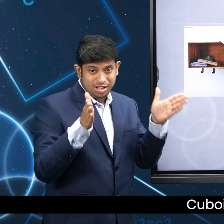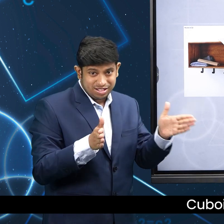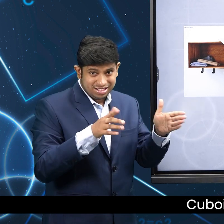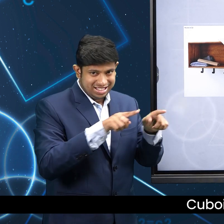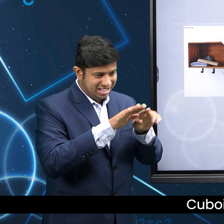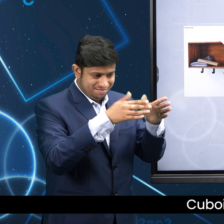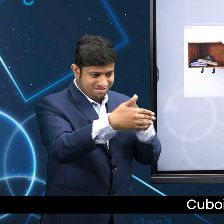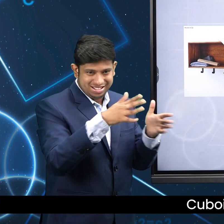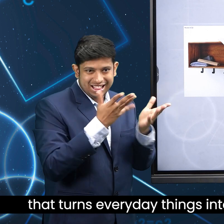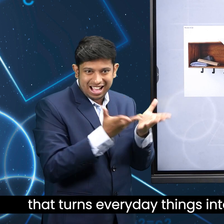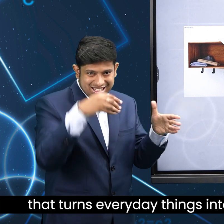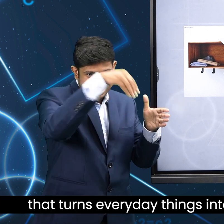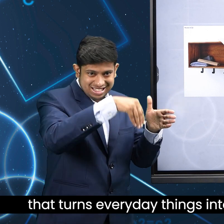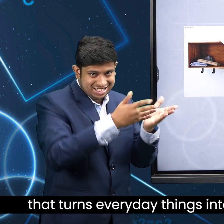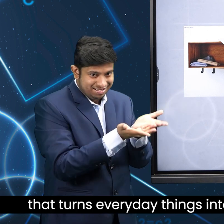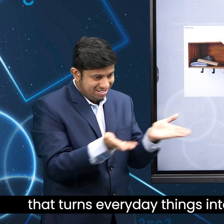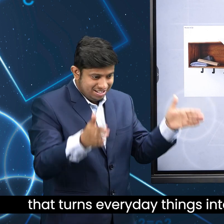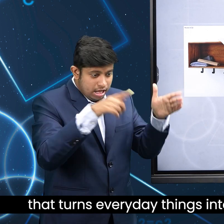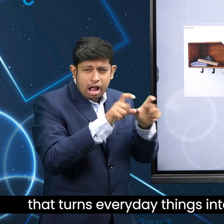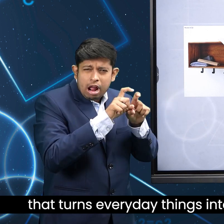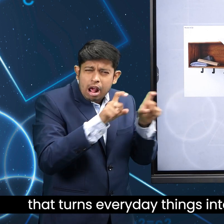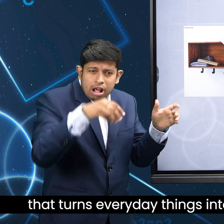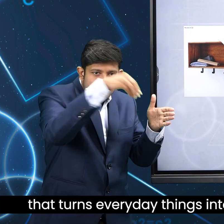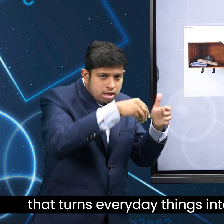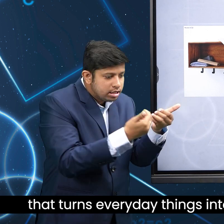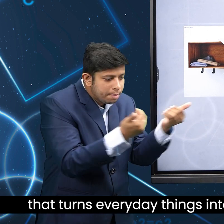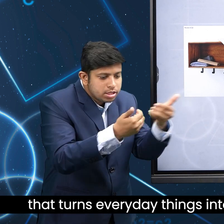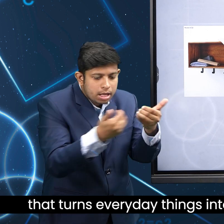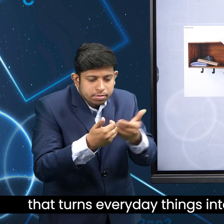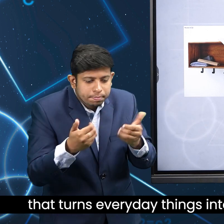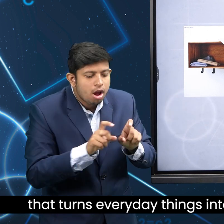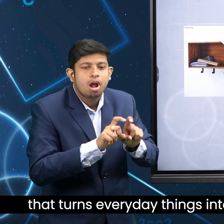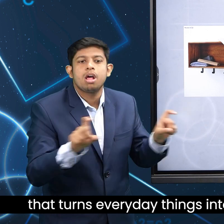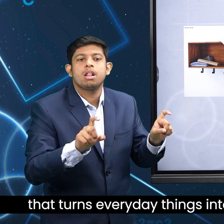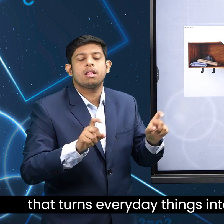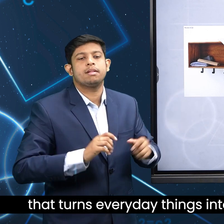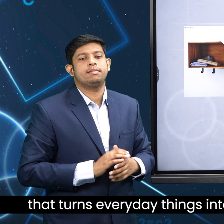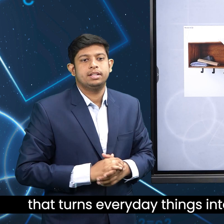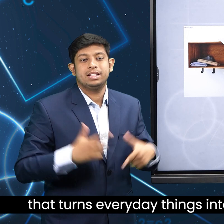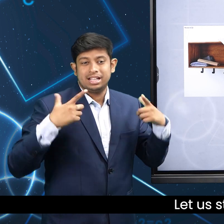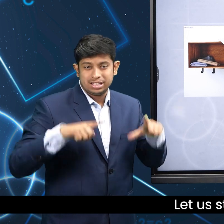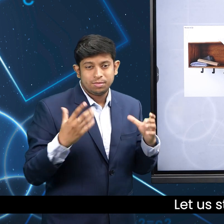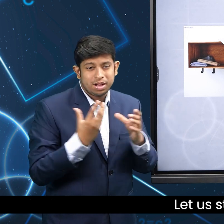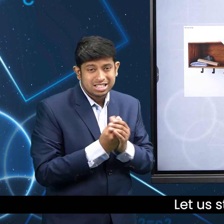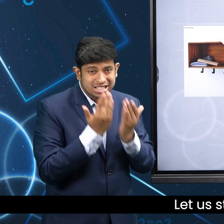Cuboids are the shapes that turns everyday things into tidy and space-efficient arrangements. Let us study them